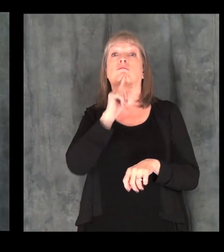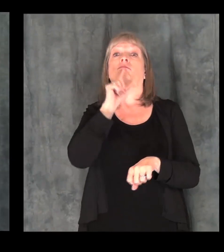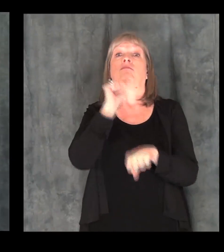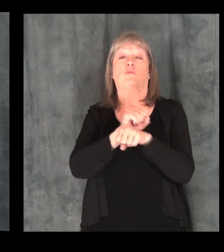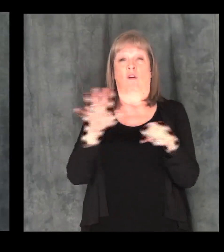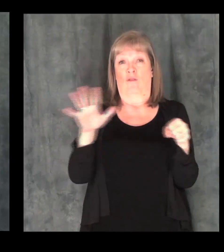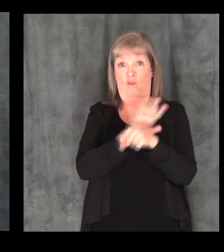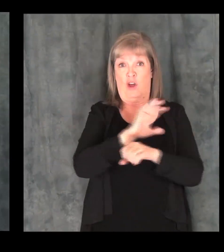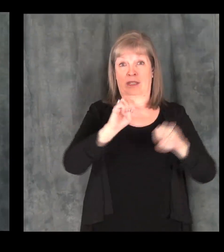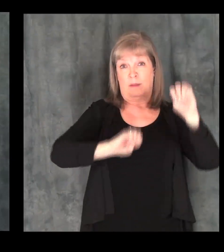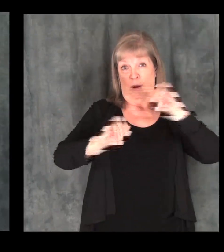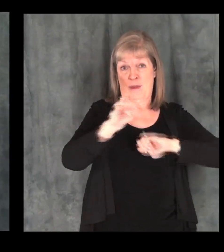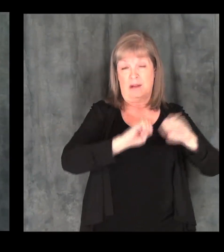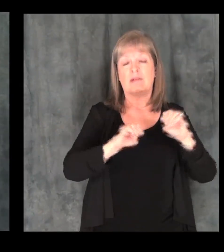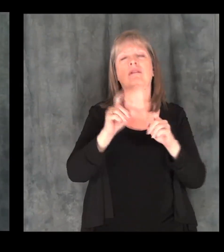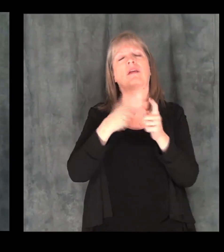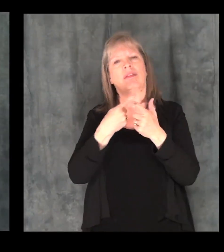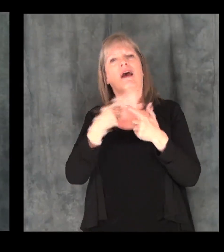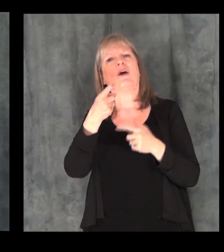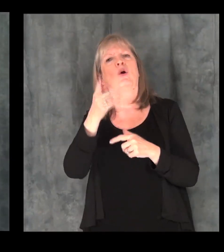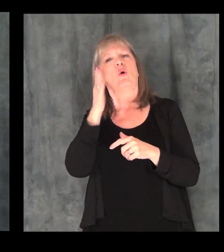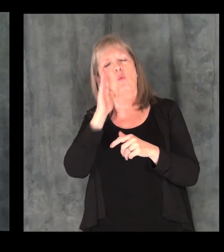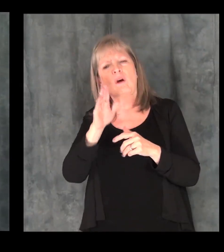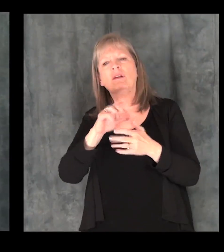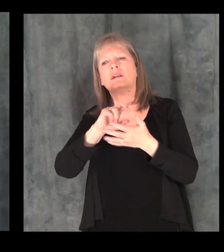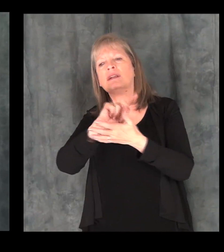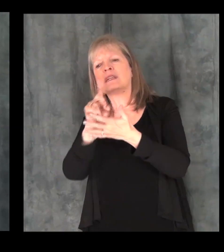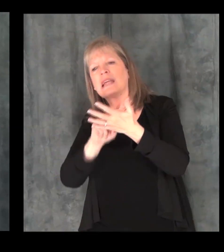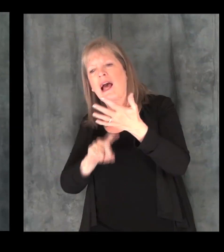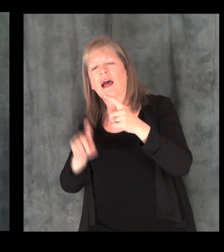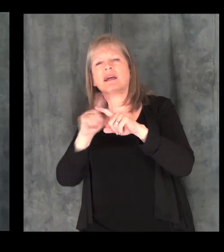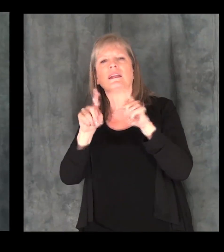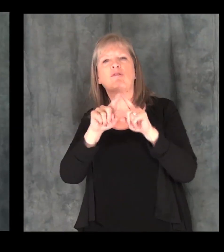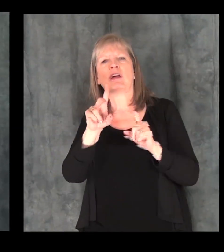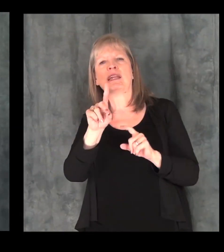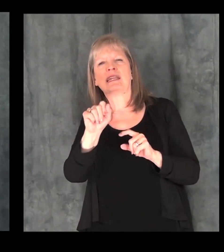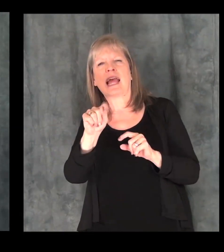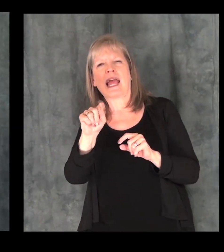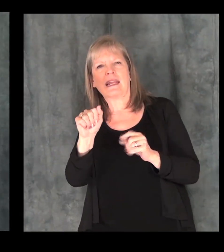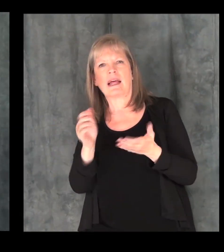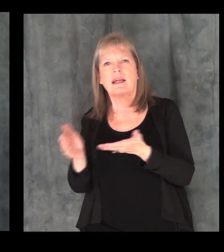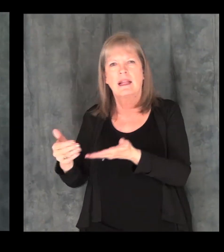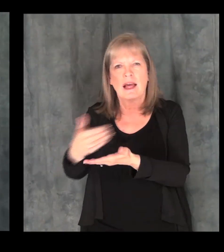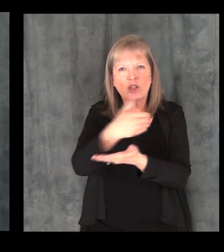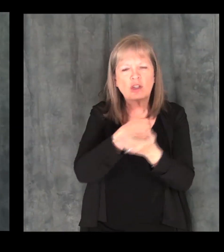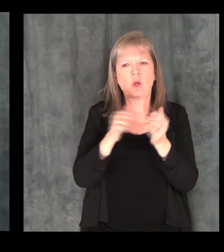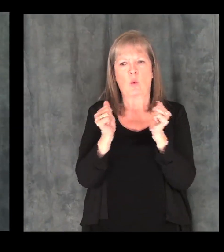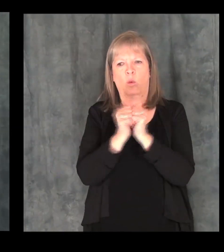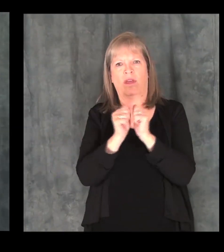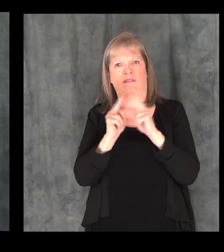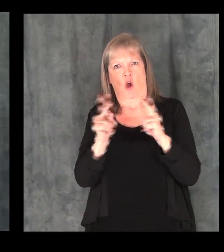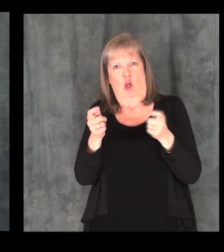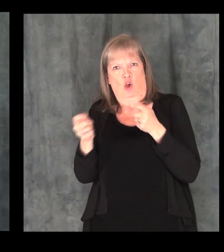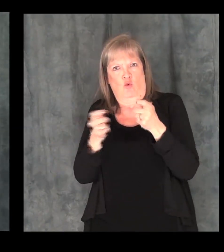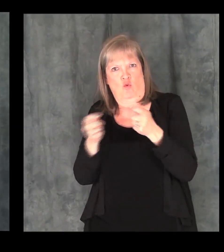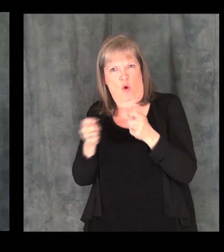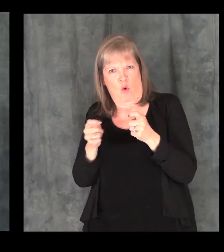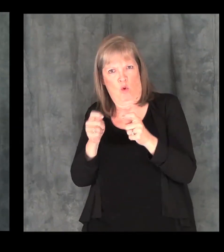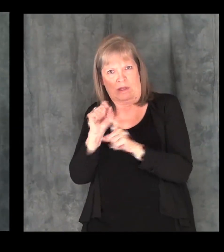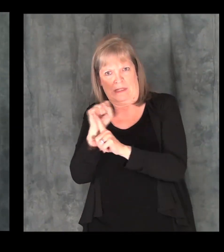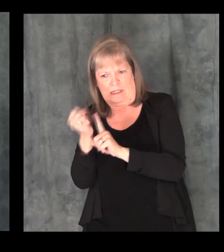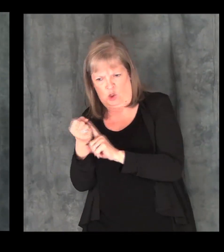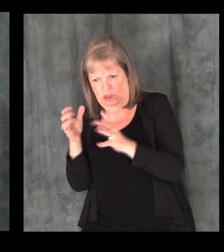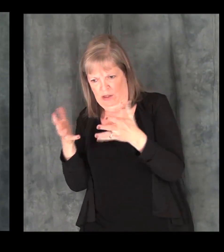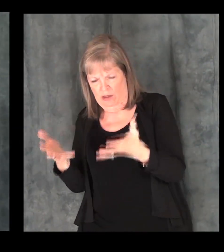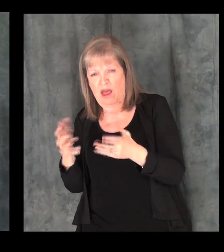you design a form of data collection and then you have it controlled under controlled conditions, and then you replicate that